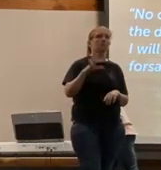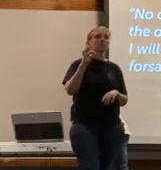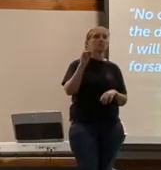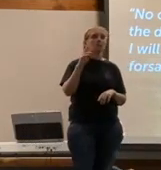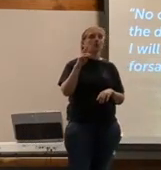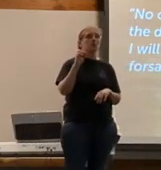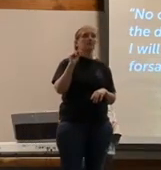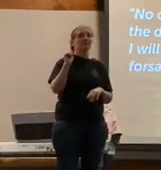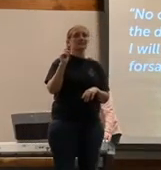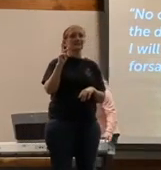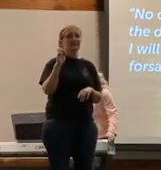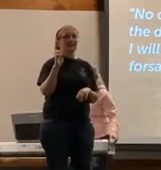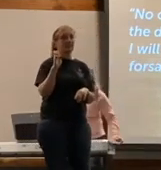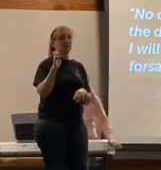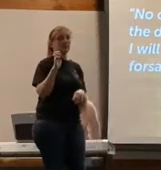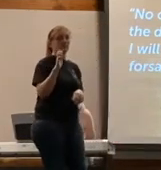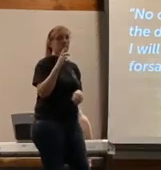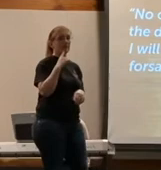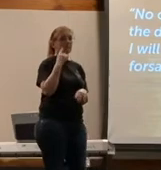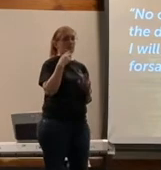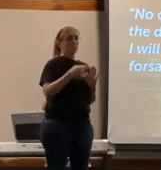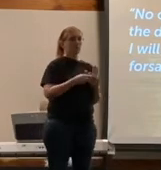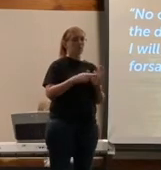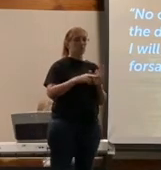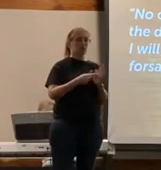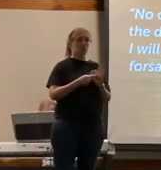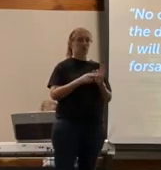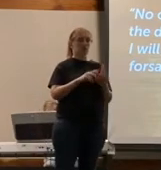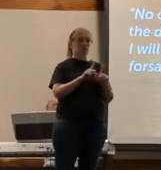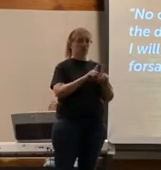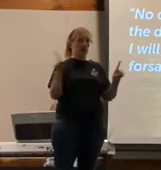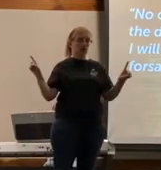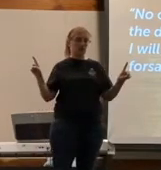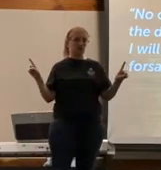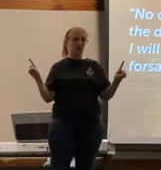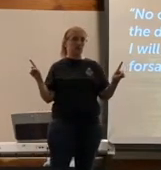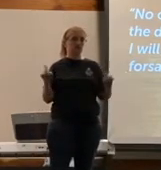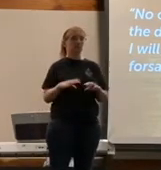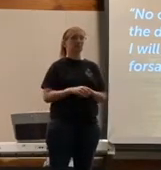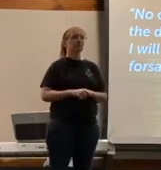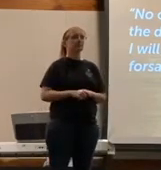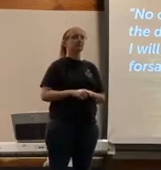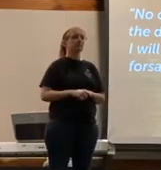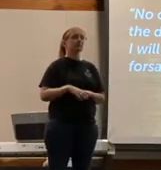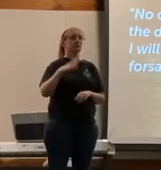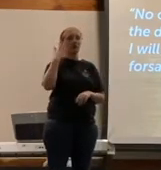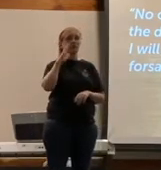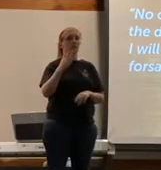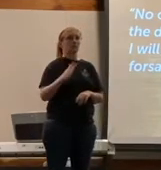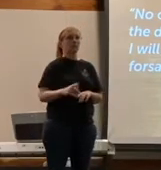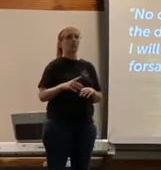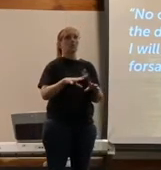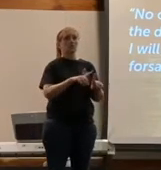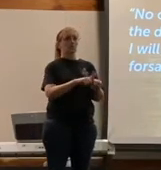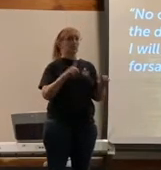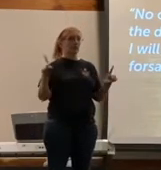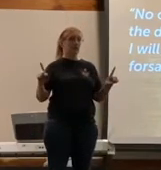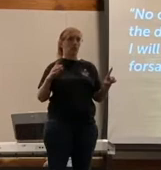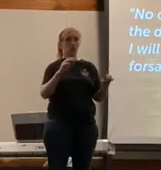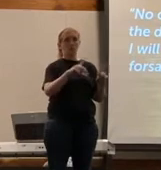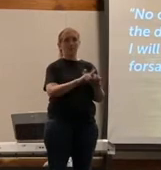forsake or forsaken. It means abandon. I will never leave you